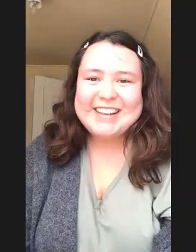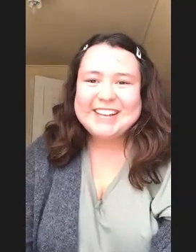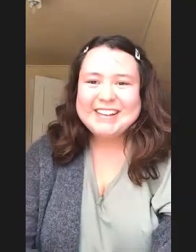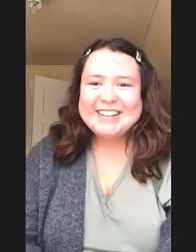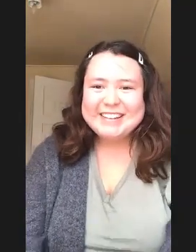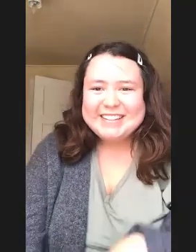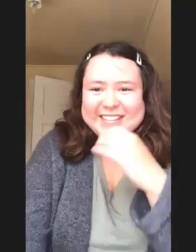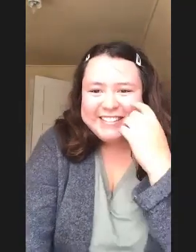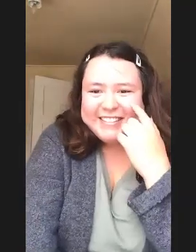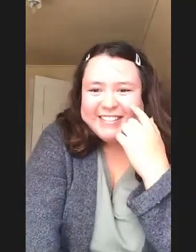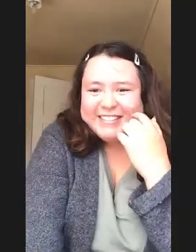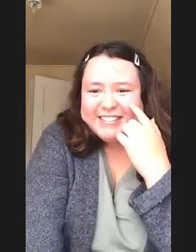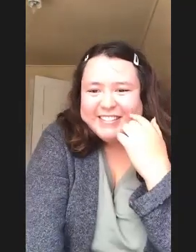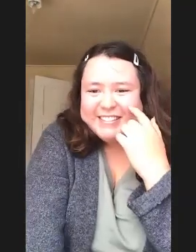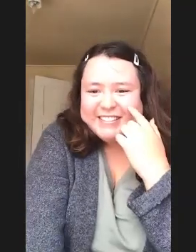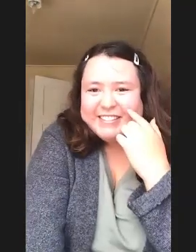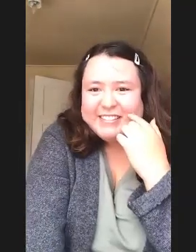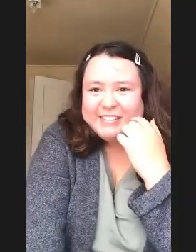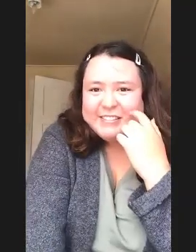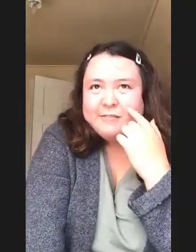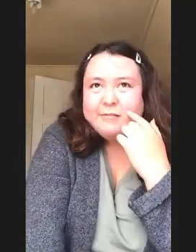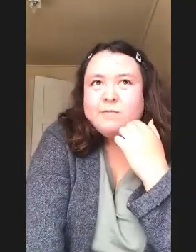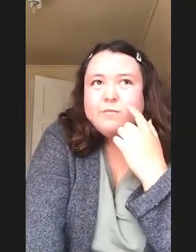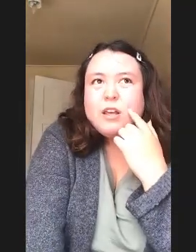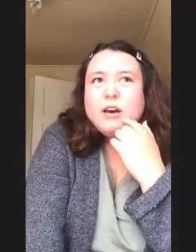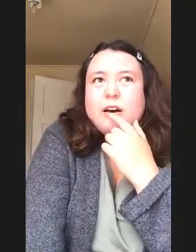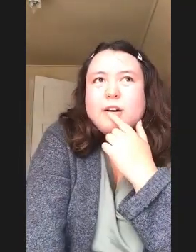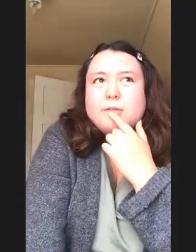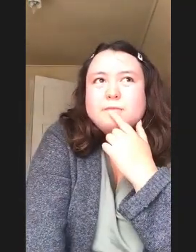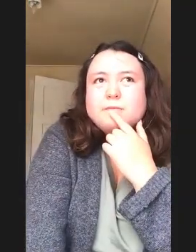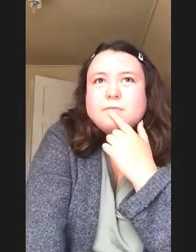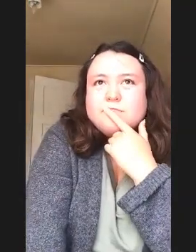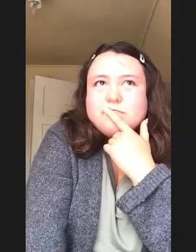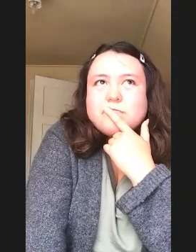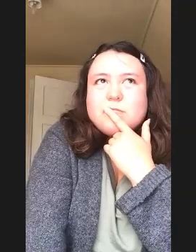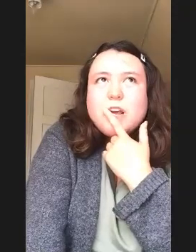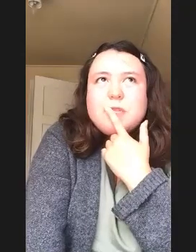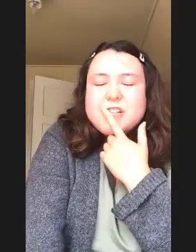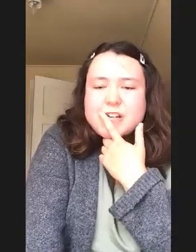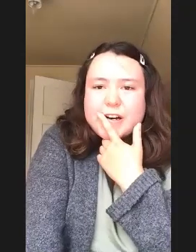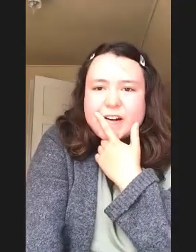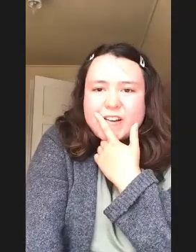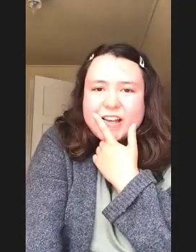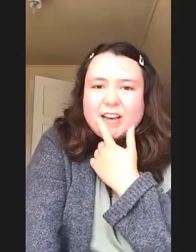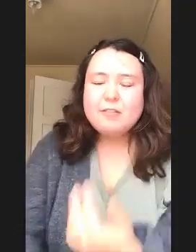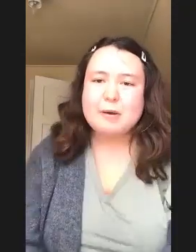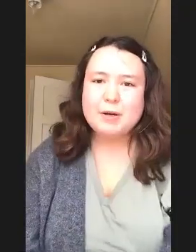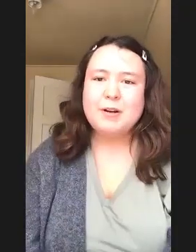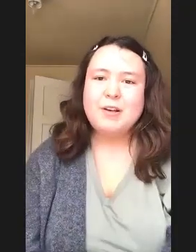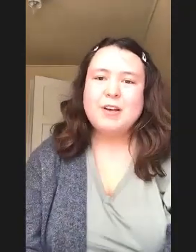do you know like bunny or rabbit? I'm not sure. I can't remember.